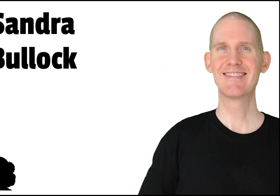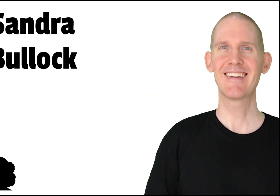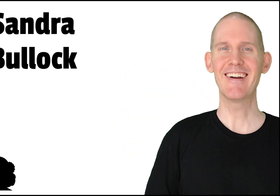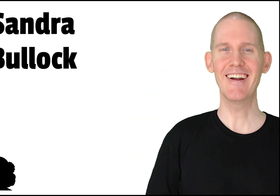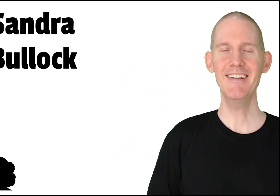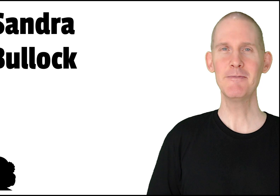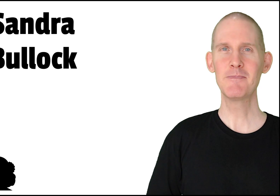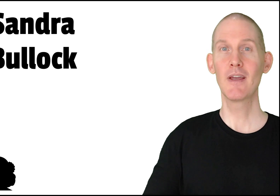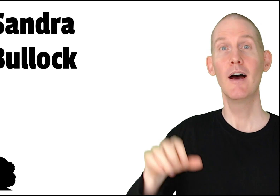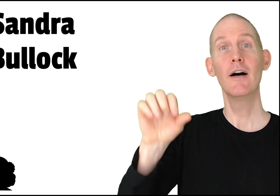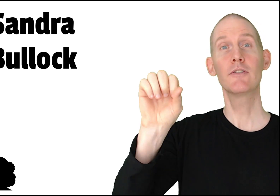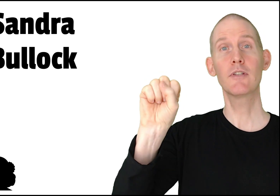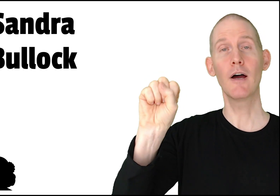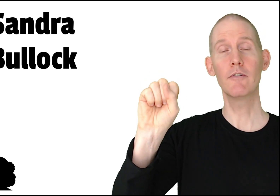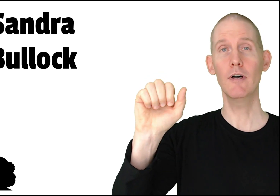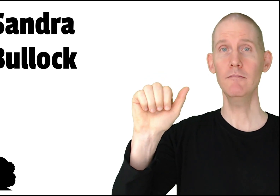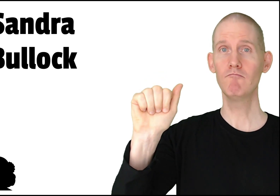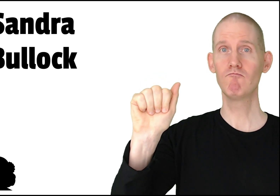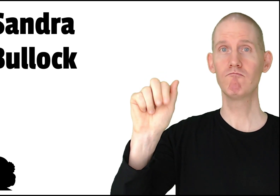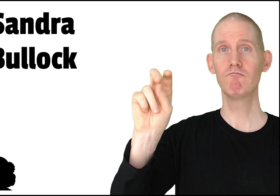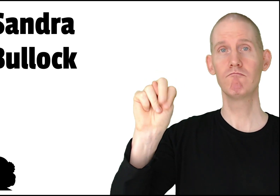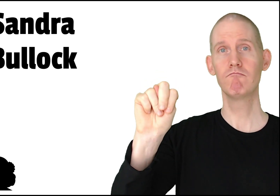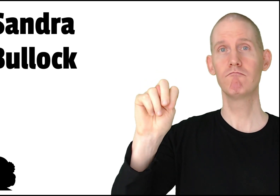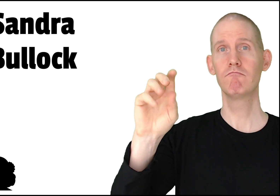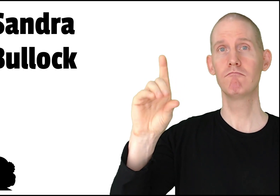All right. Sandra,